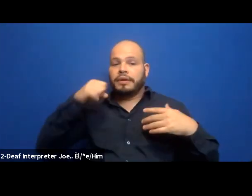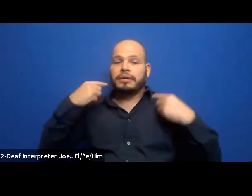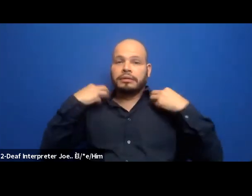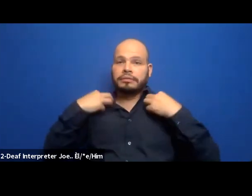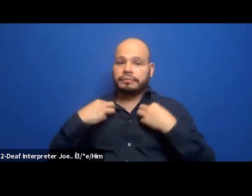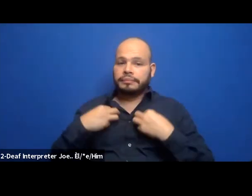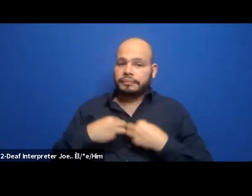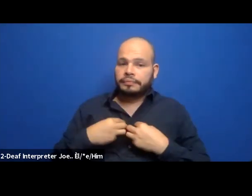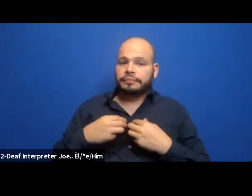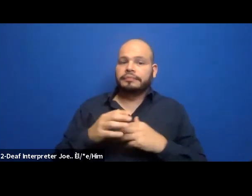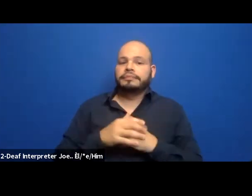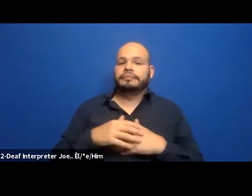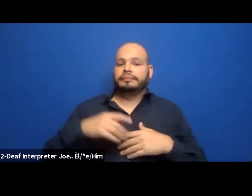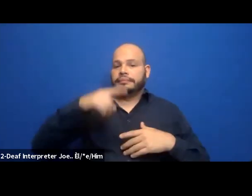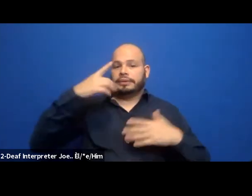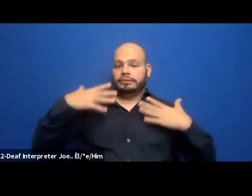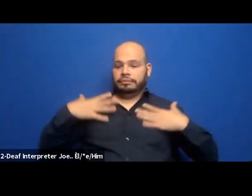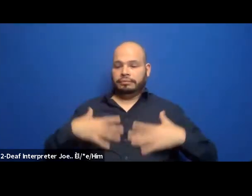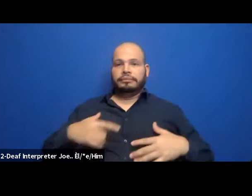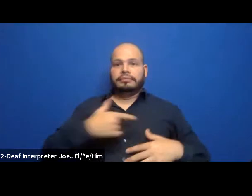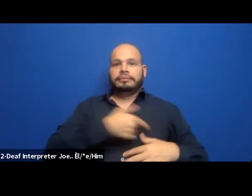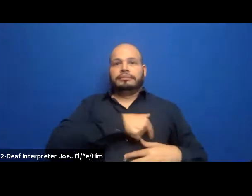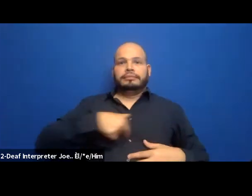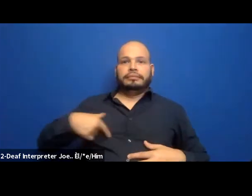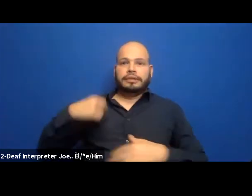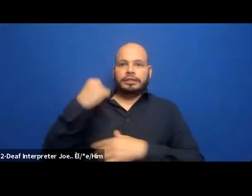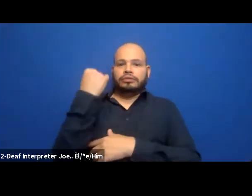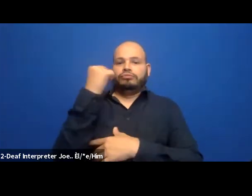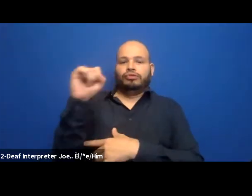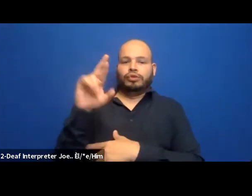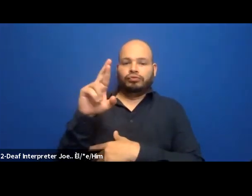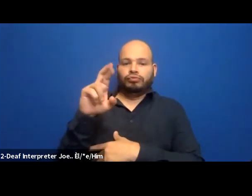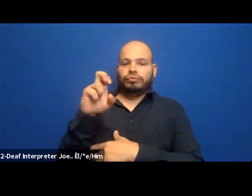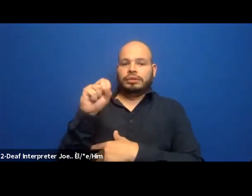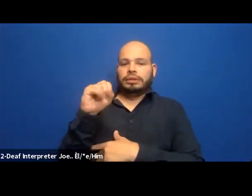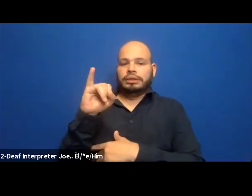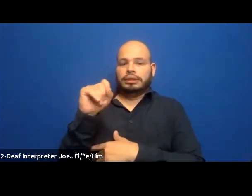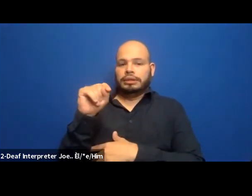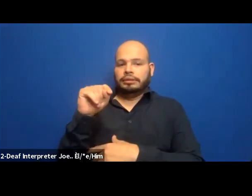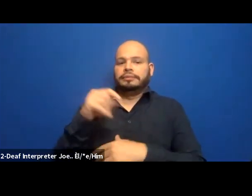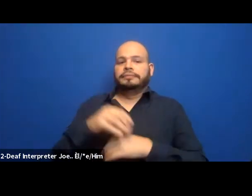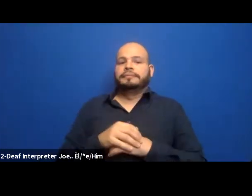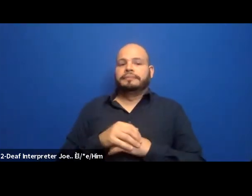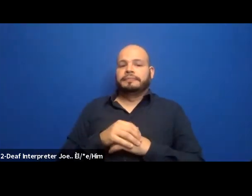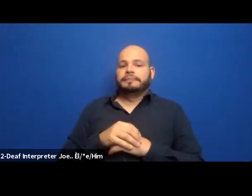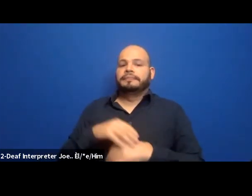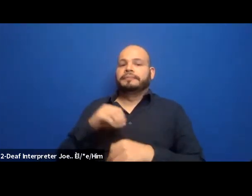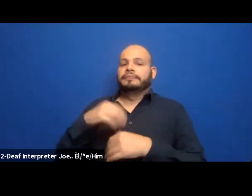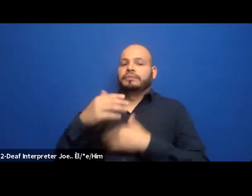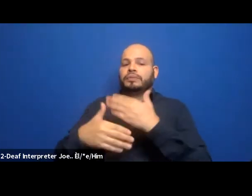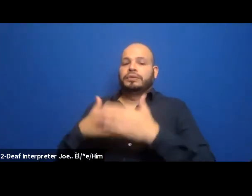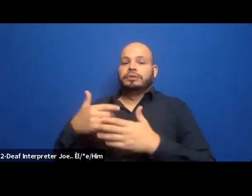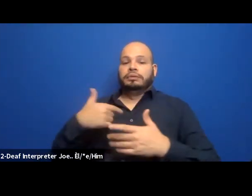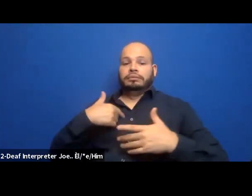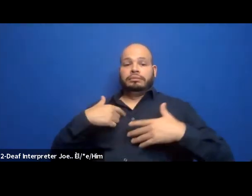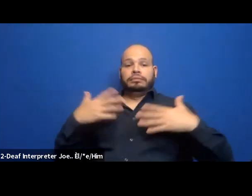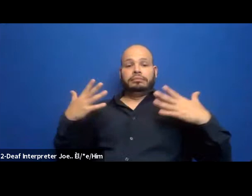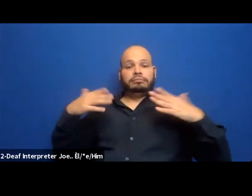introduce myself, again, I'm from Richmond, California. I'm with the Rice Youth Center.